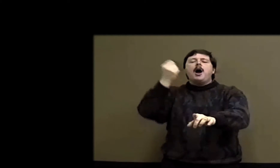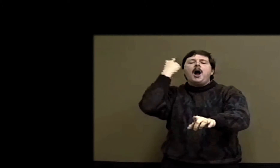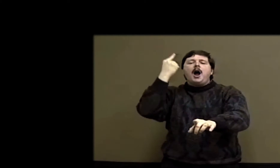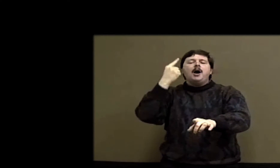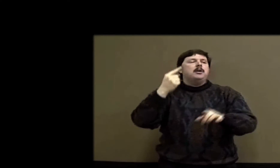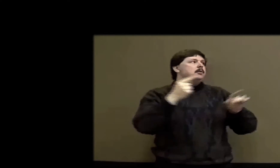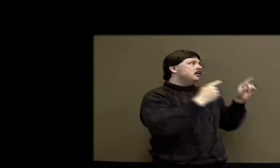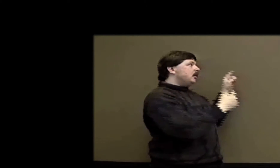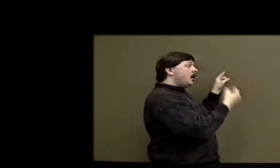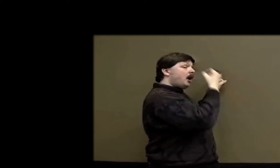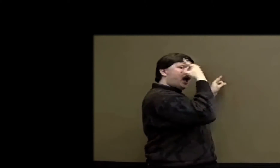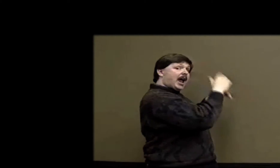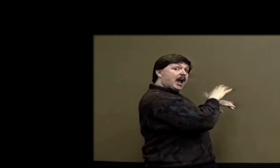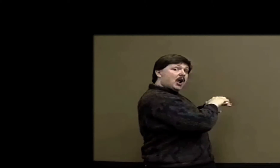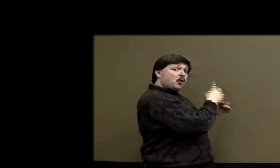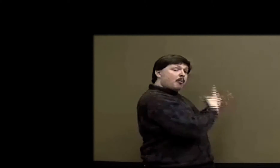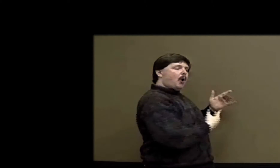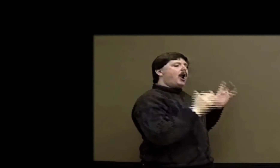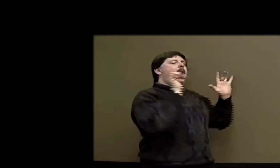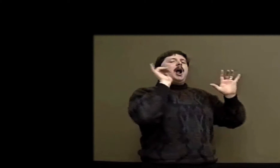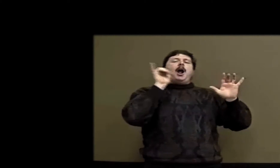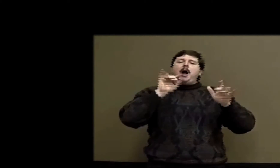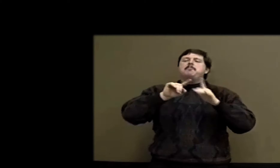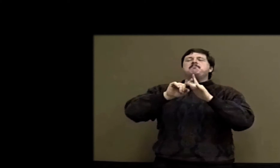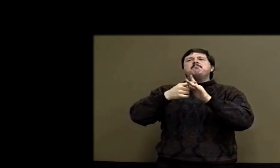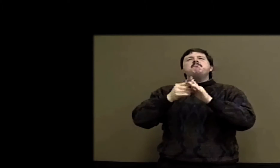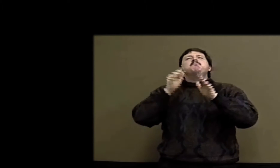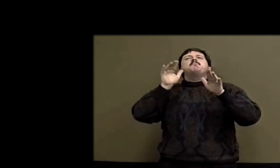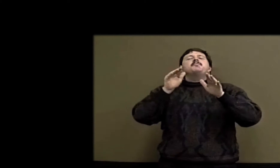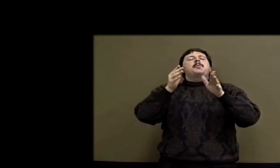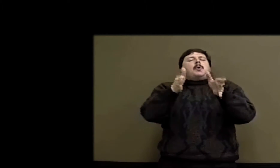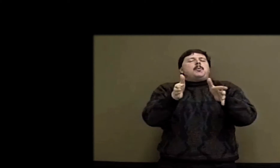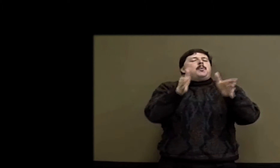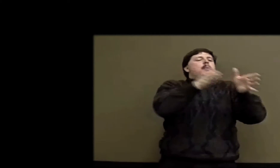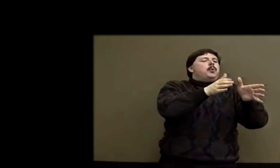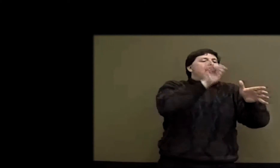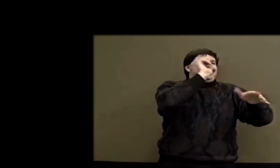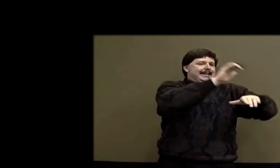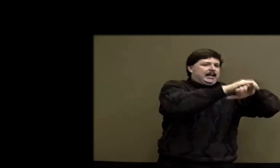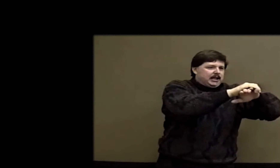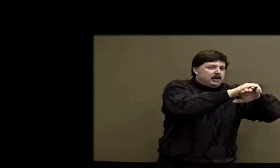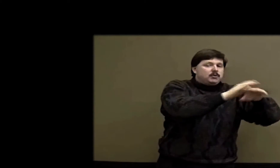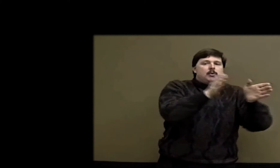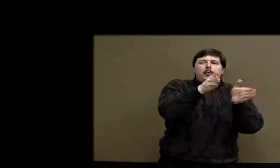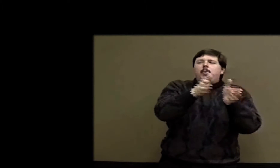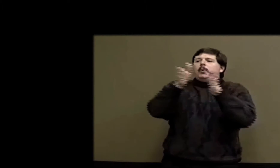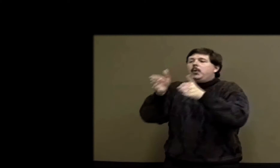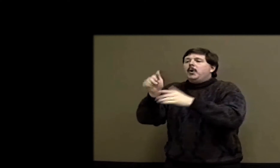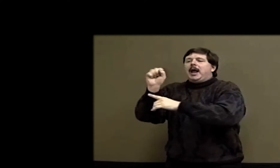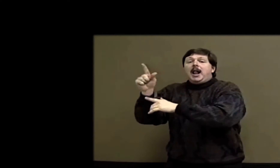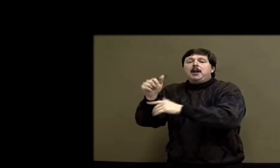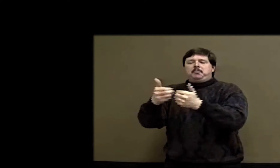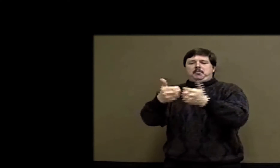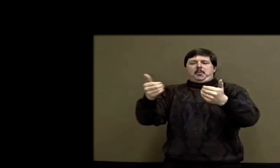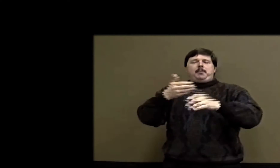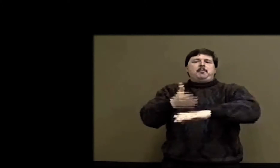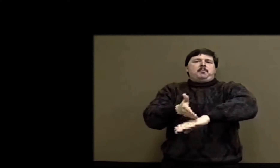American Sign Language until they understood. They could see the English and match it to what I explained in American Sign Language, but keep the languages separate so